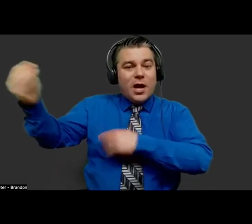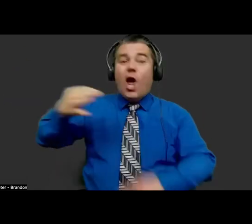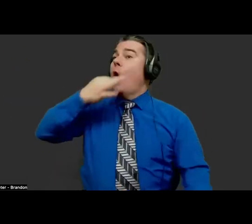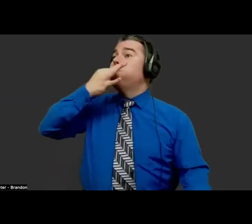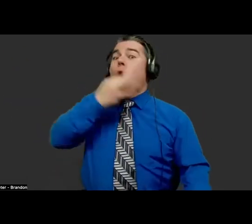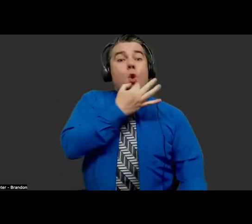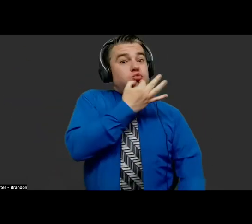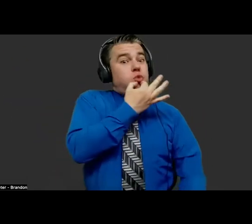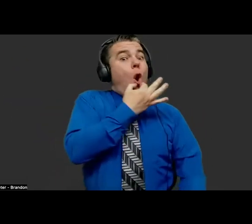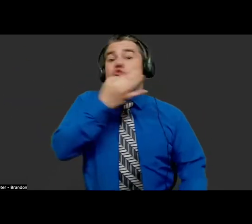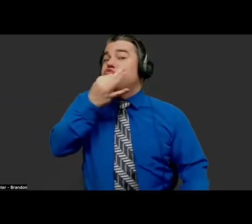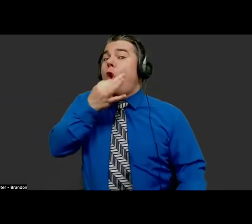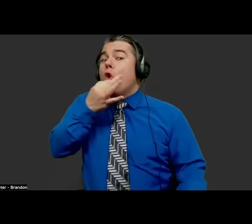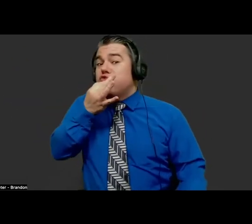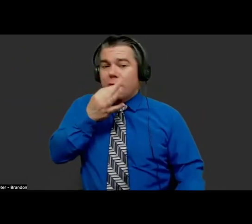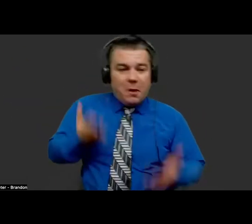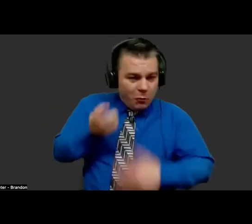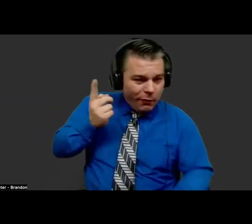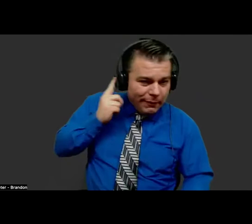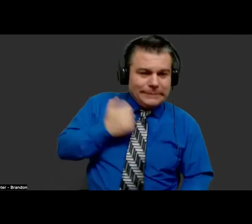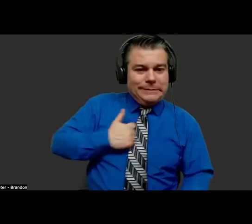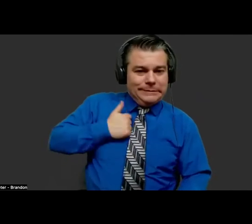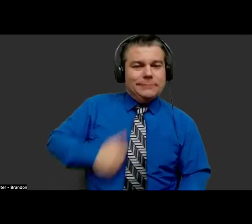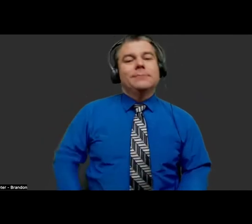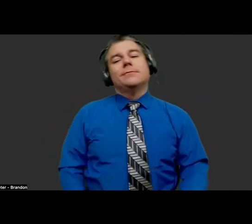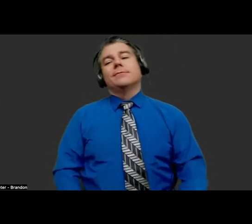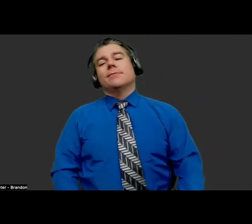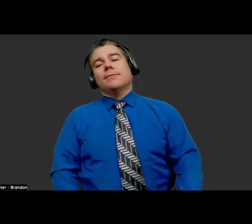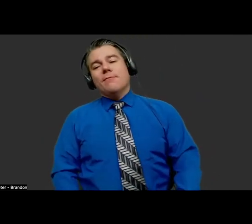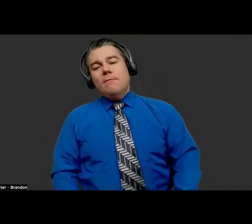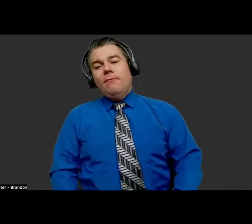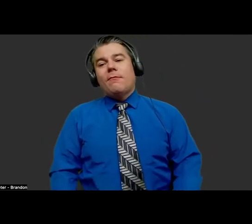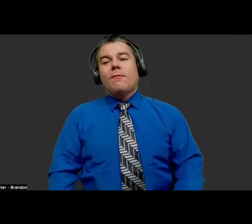So my apologies. Okay, let me screen share real quick.